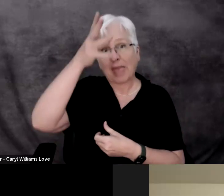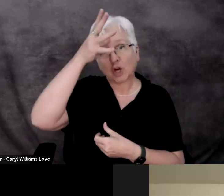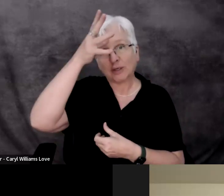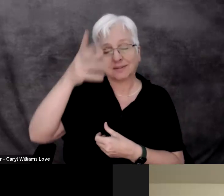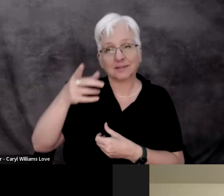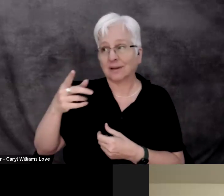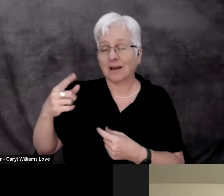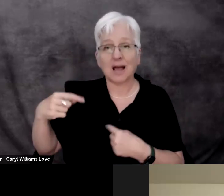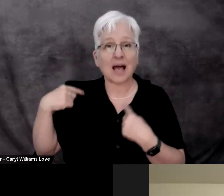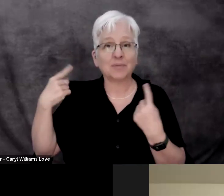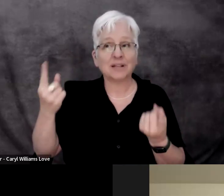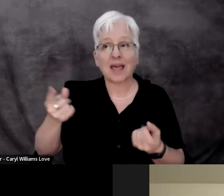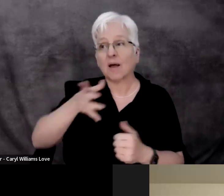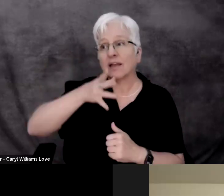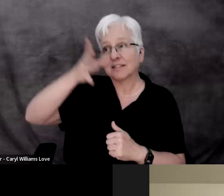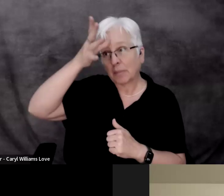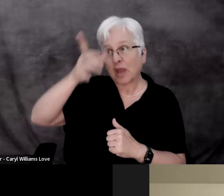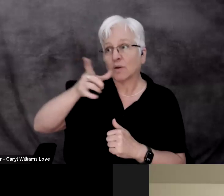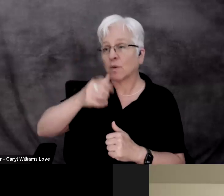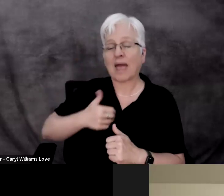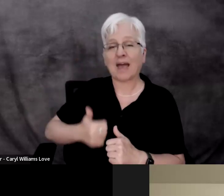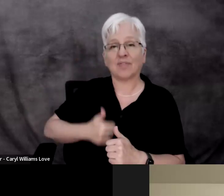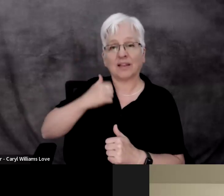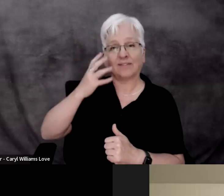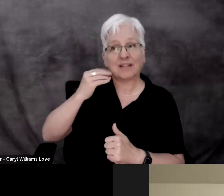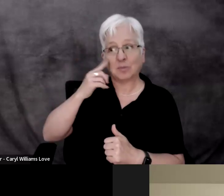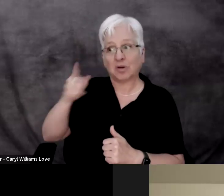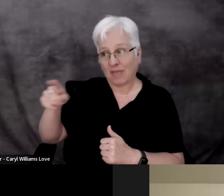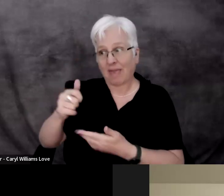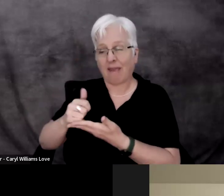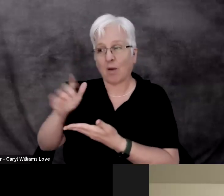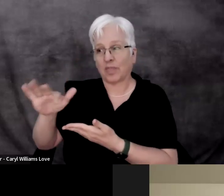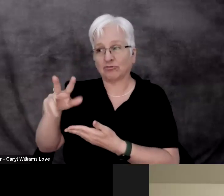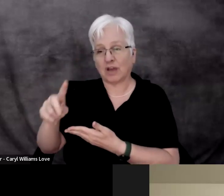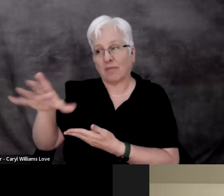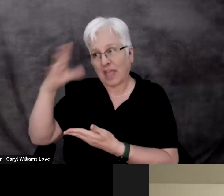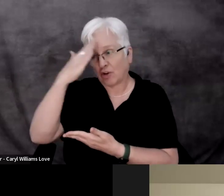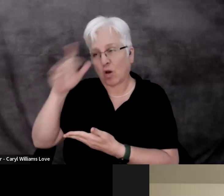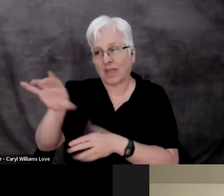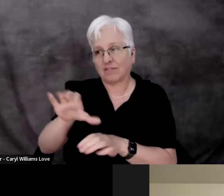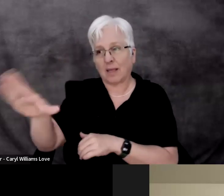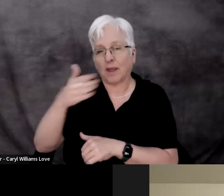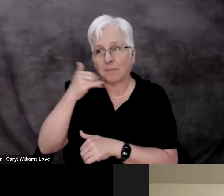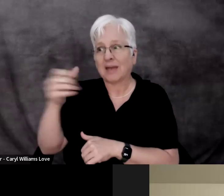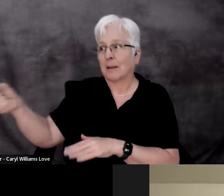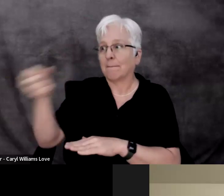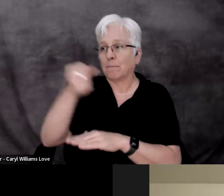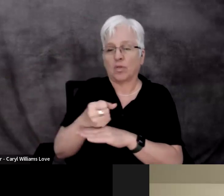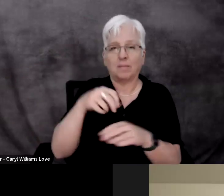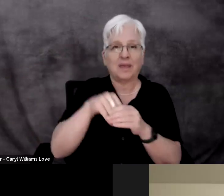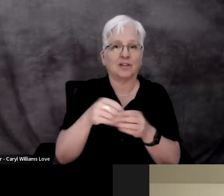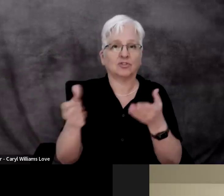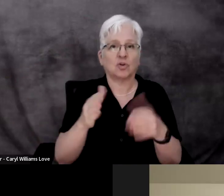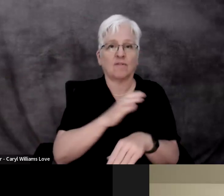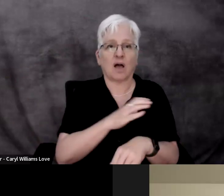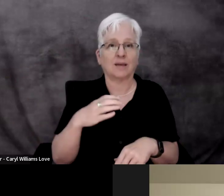parents have the lived experience and they speak on behalf of their child. I know they do their best. I'm sorry my son can't serve on committees. He can't, but I'm here